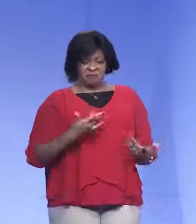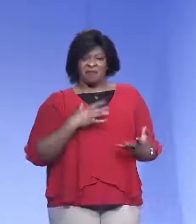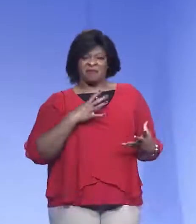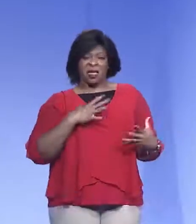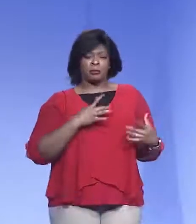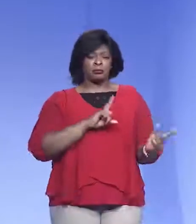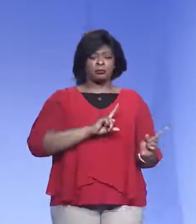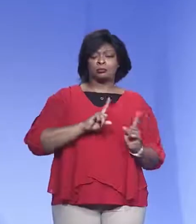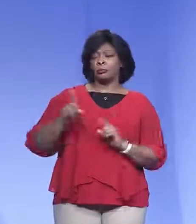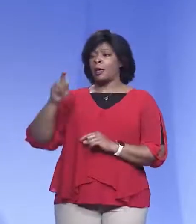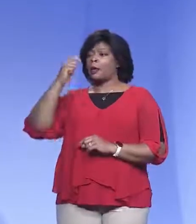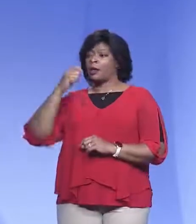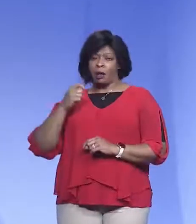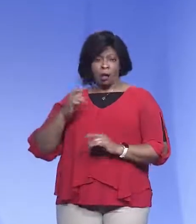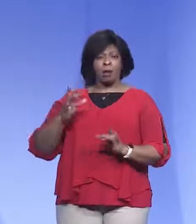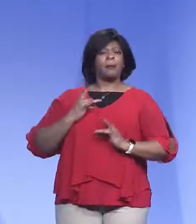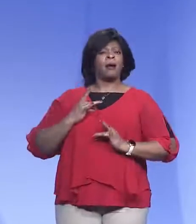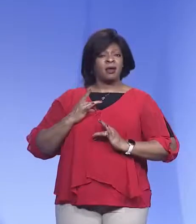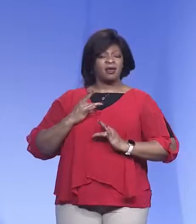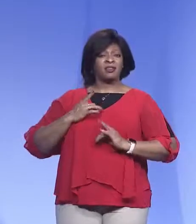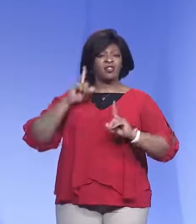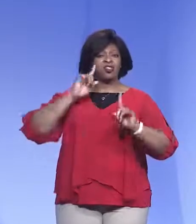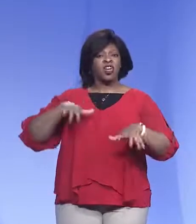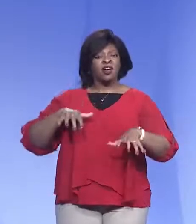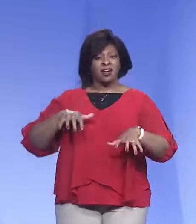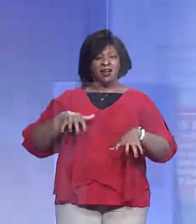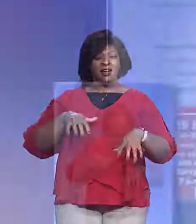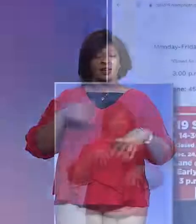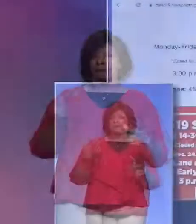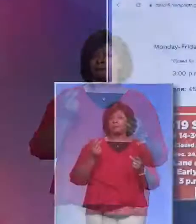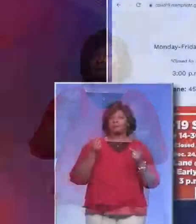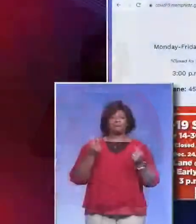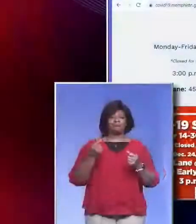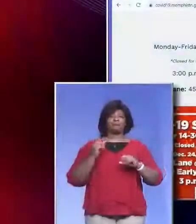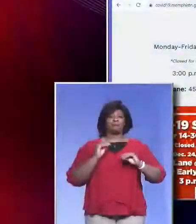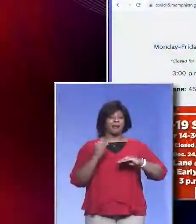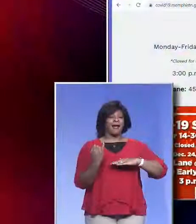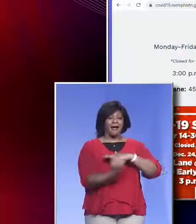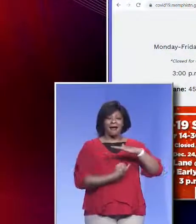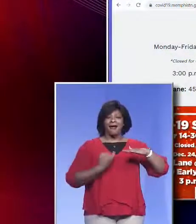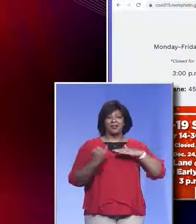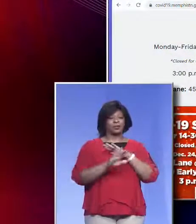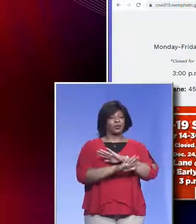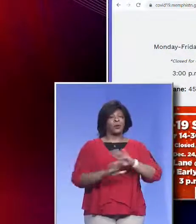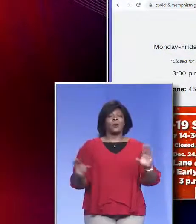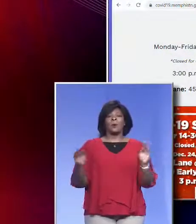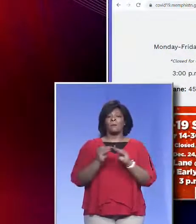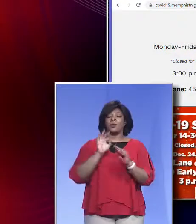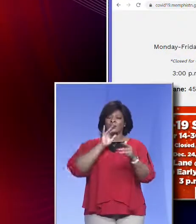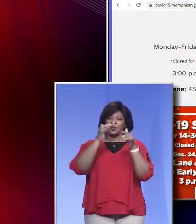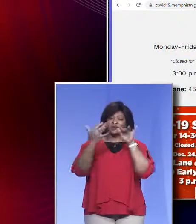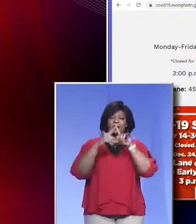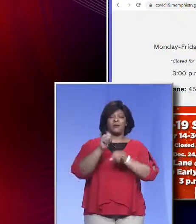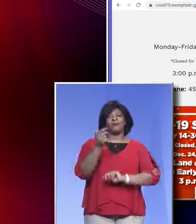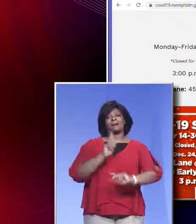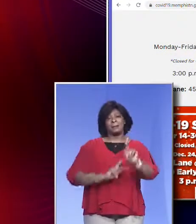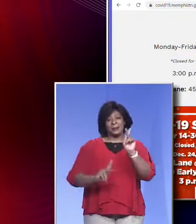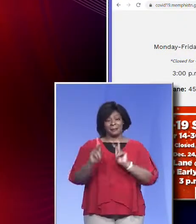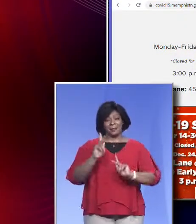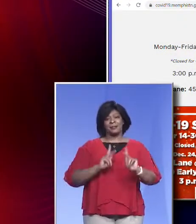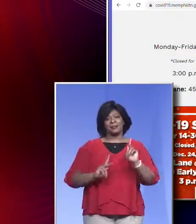and were surprised to learn that they were COVID positive. They were immediately ordered into isolation and no longer can spread the virus to other people.